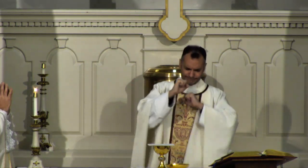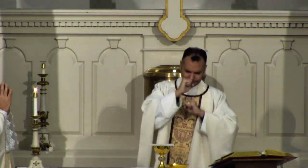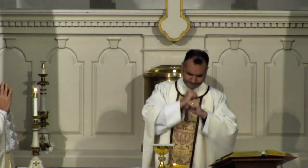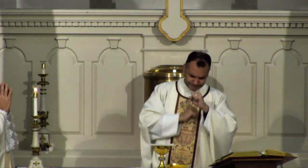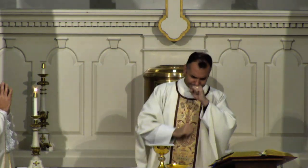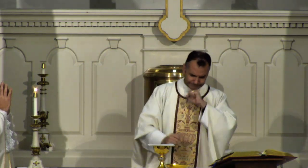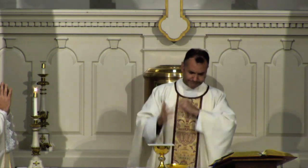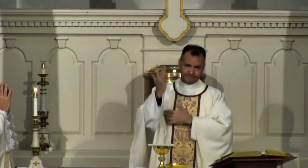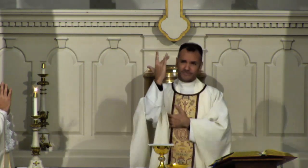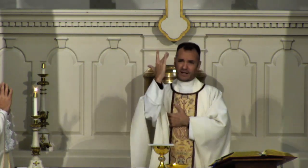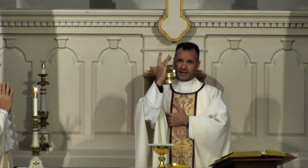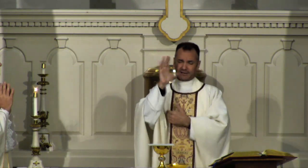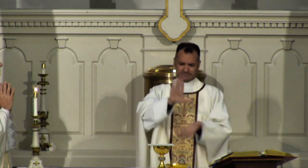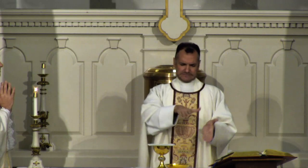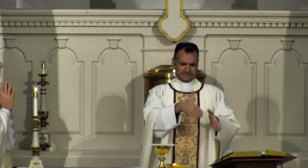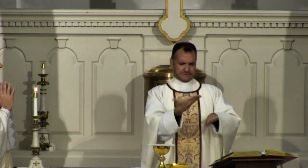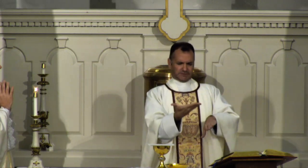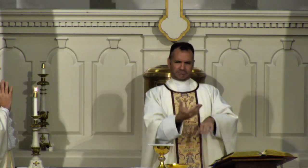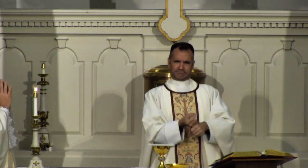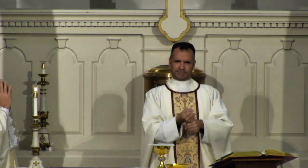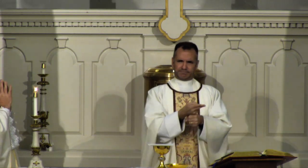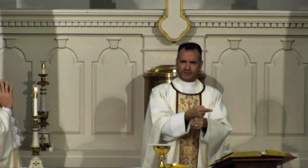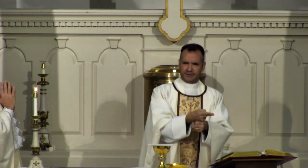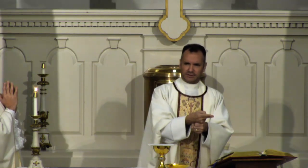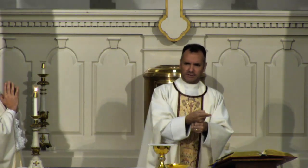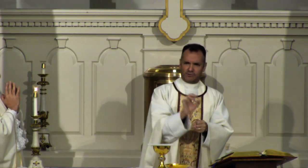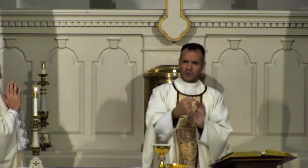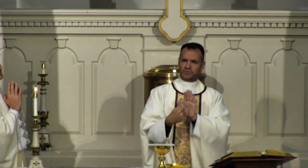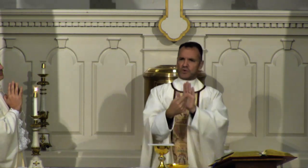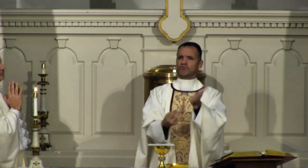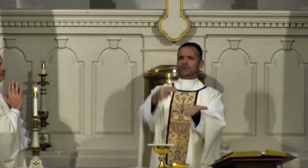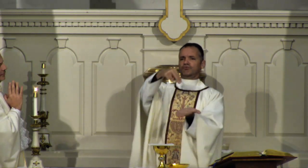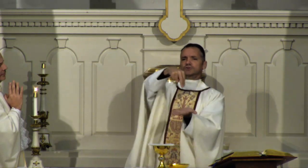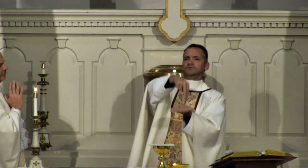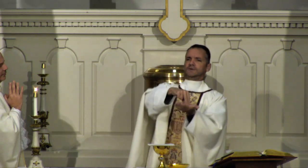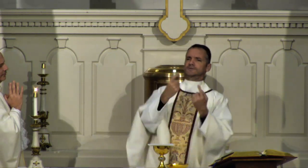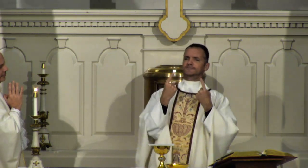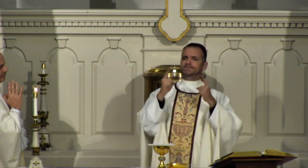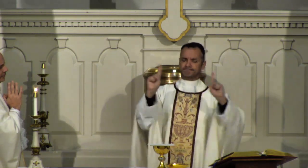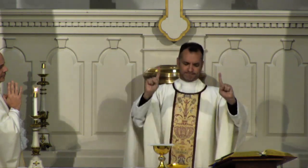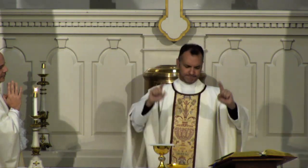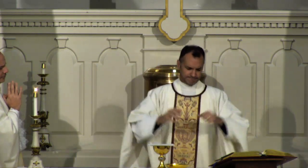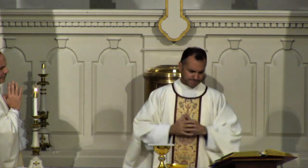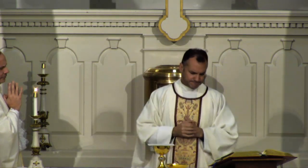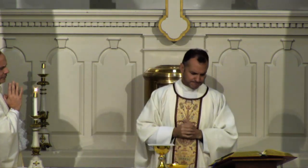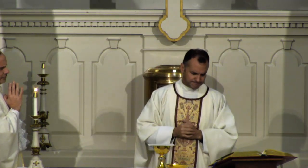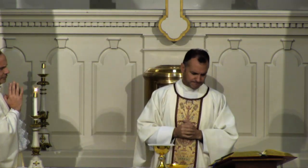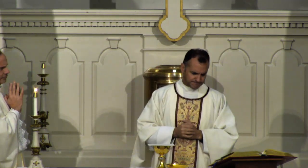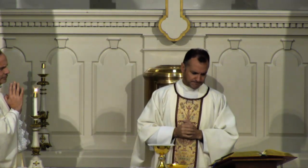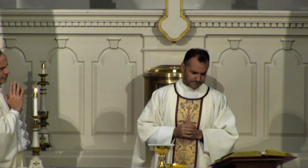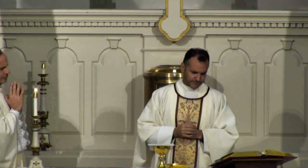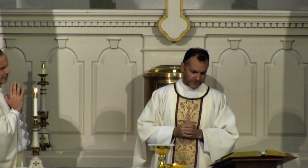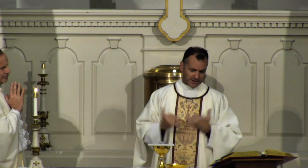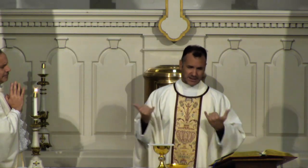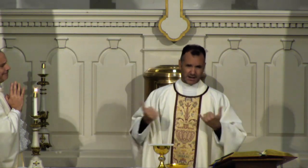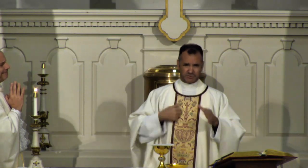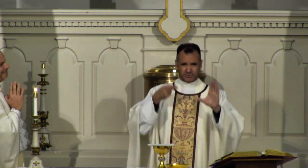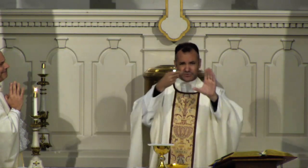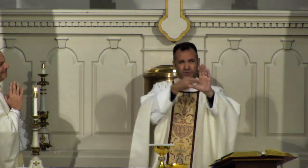he endured his passion, so as to break the bonds of death and manifest the resurrection.